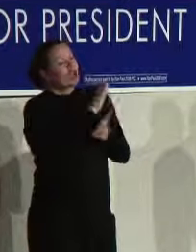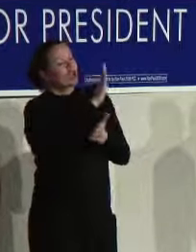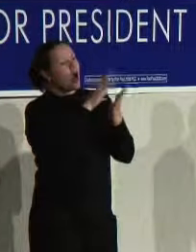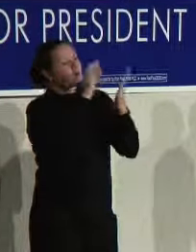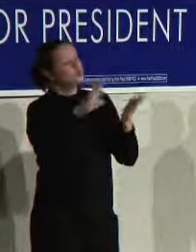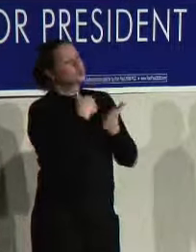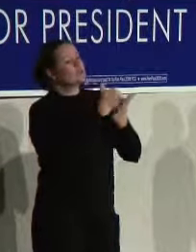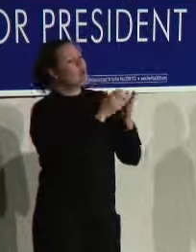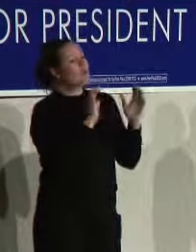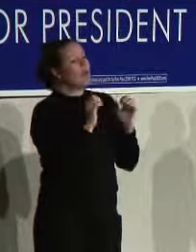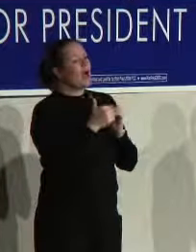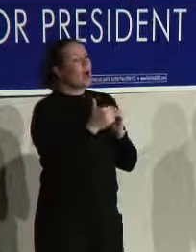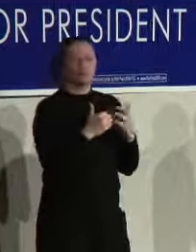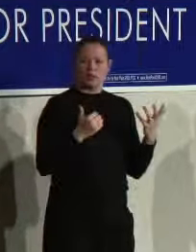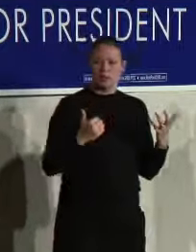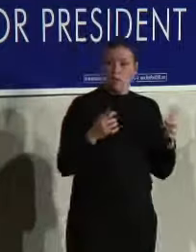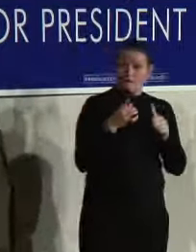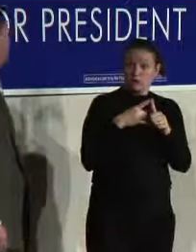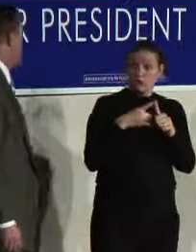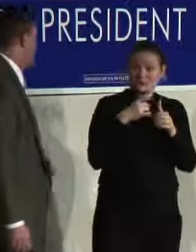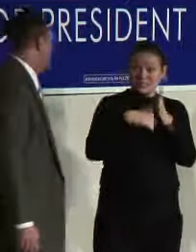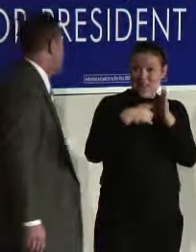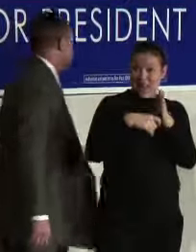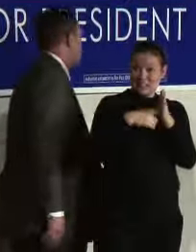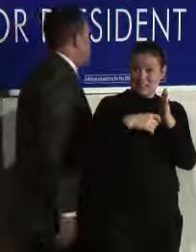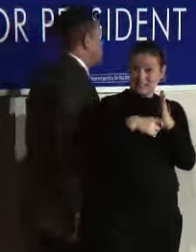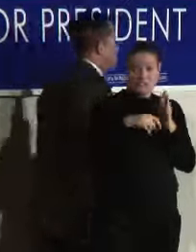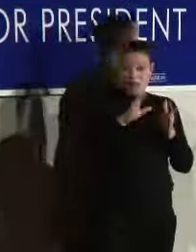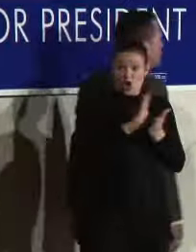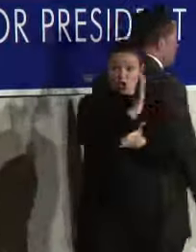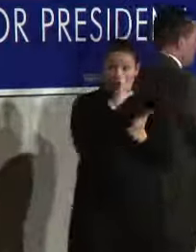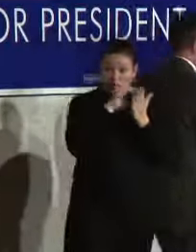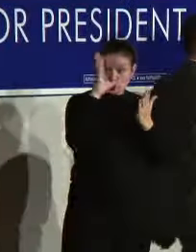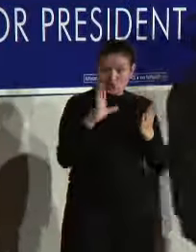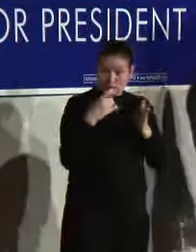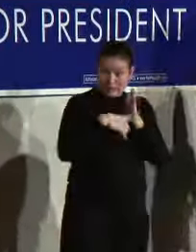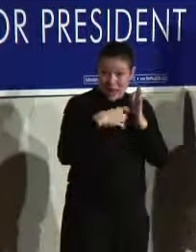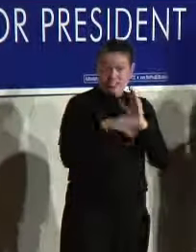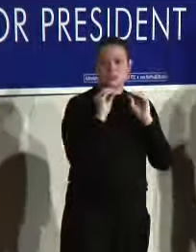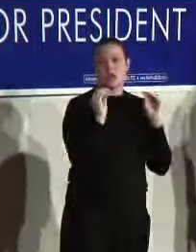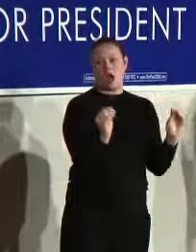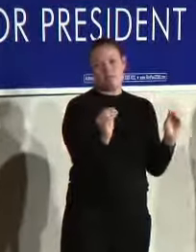any taxes whatsoever while you're in college. Or you get to keep everything.